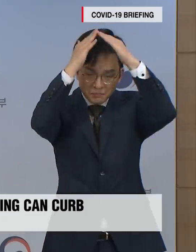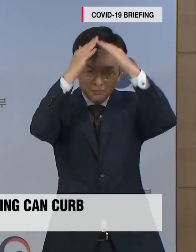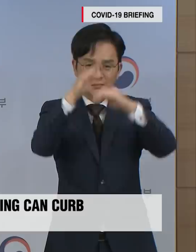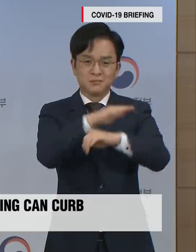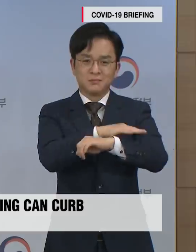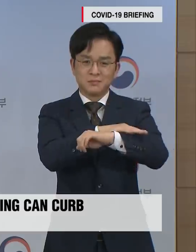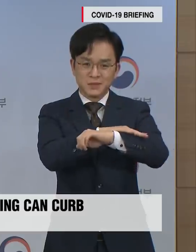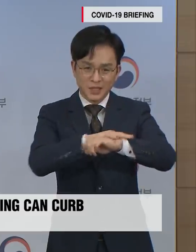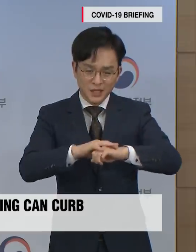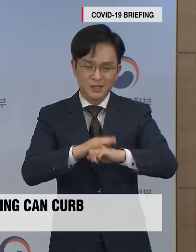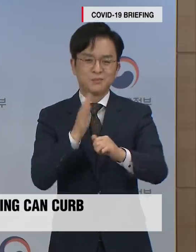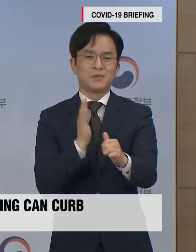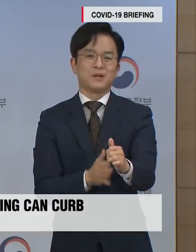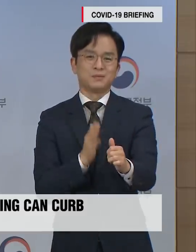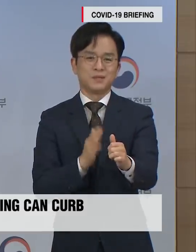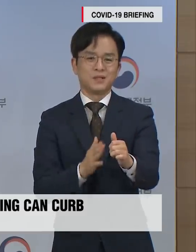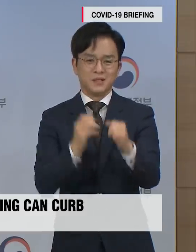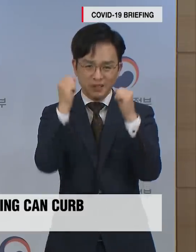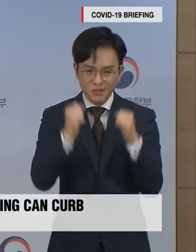in social distancing.